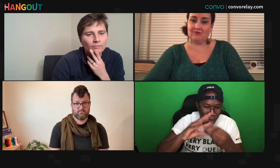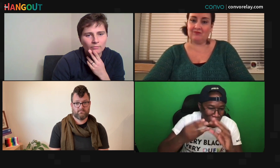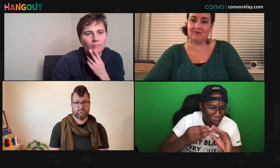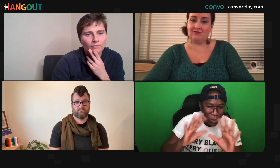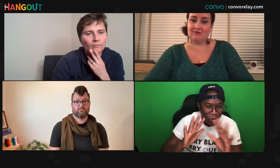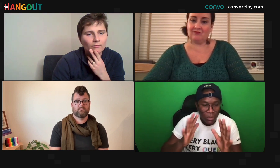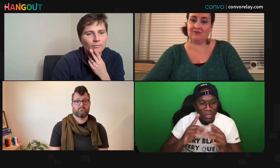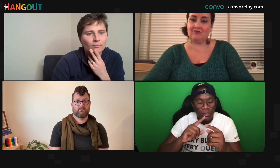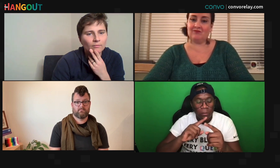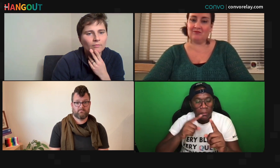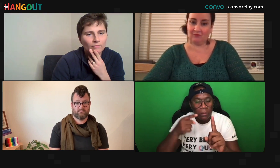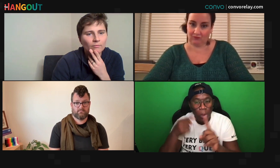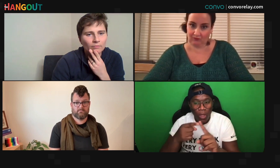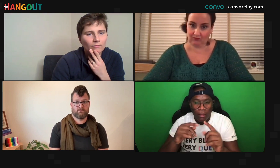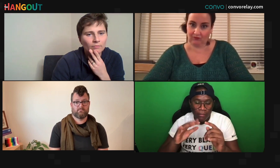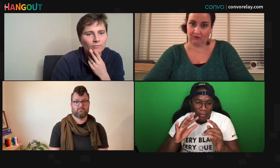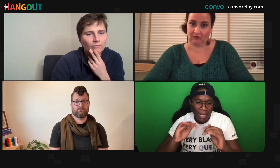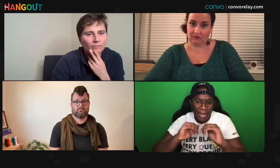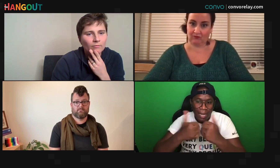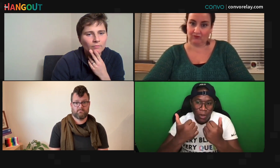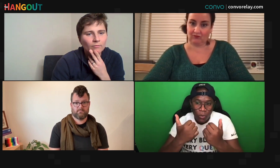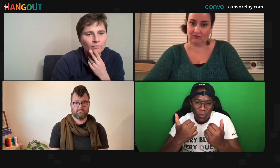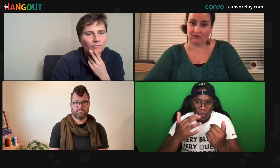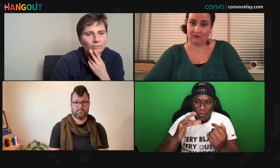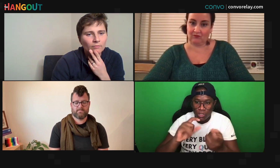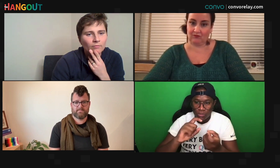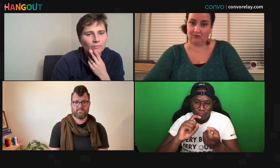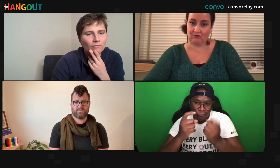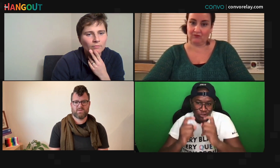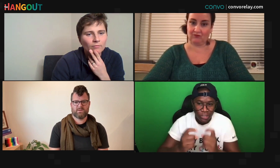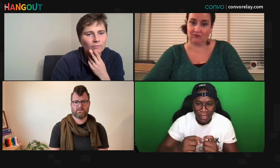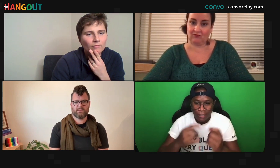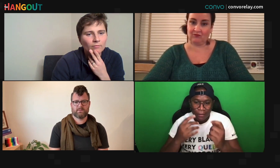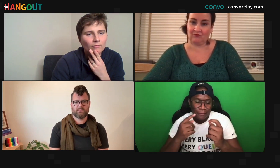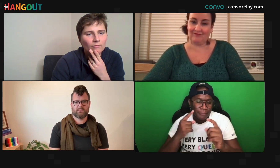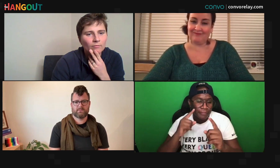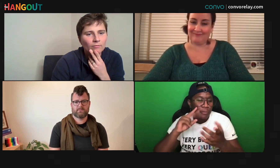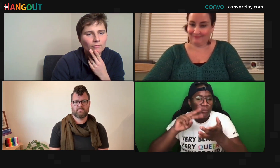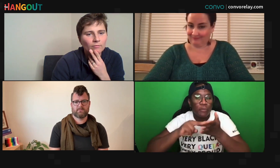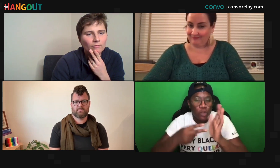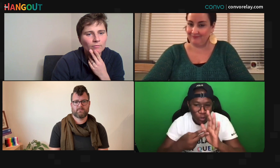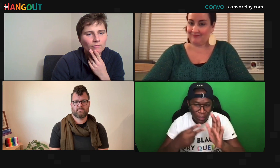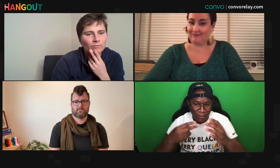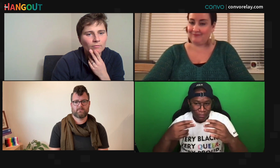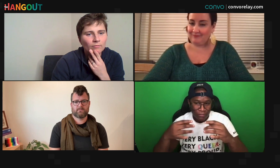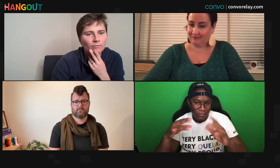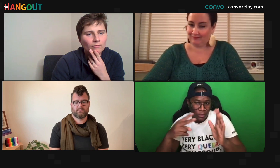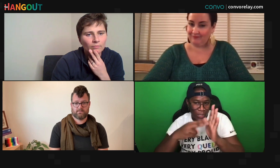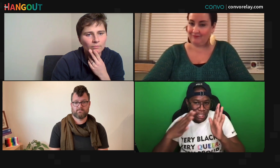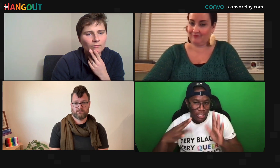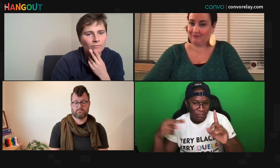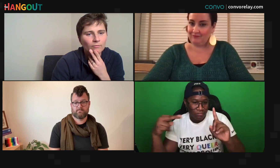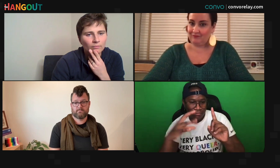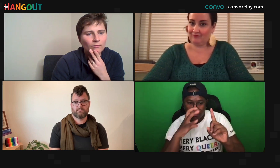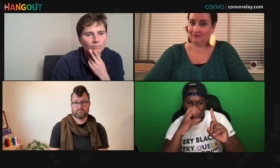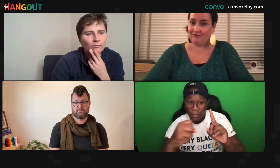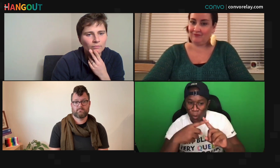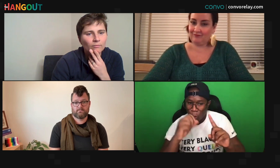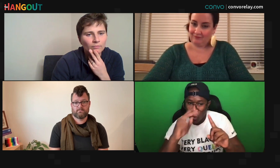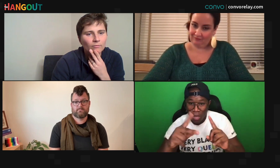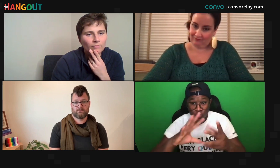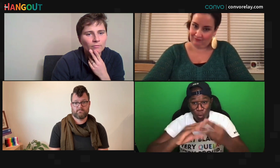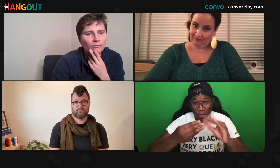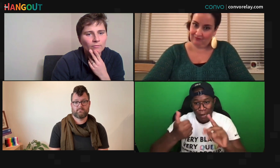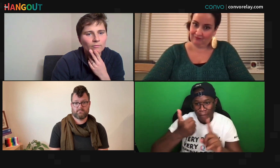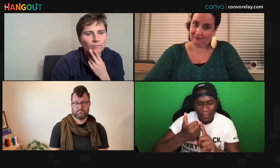have your vision supported and not be influenced of wanting to change your story. Changing your story